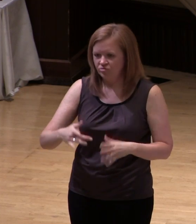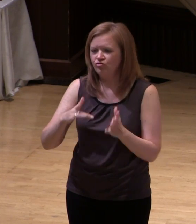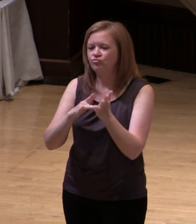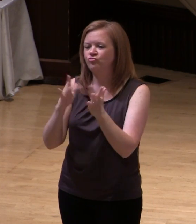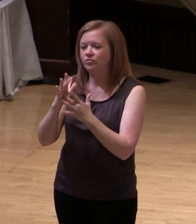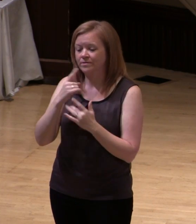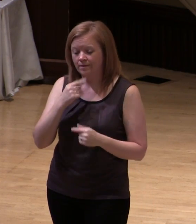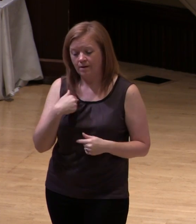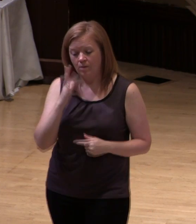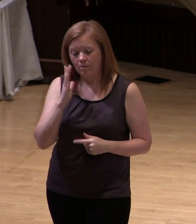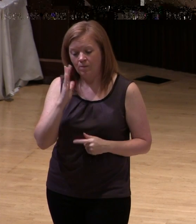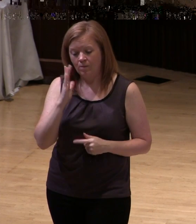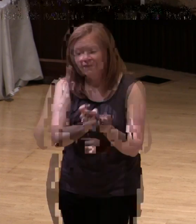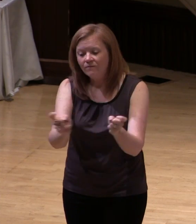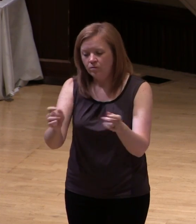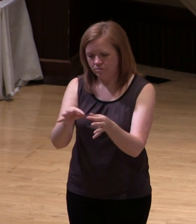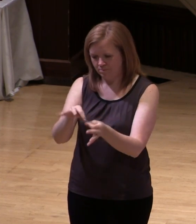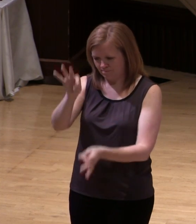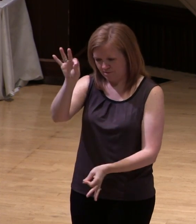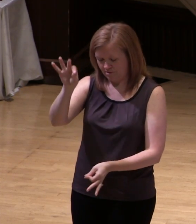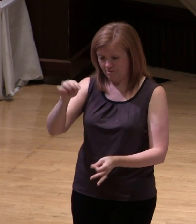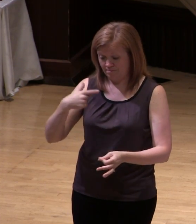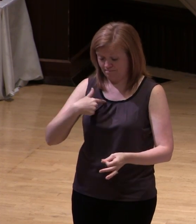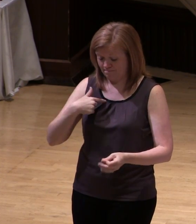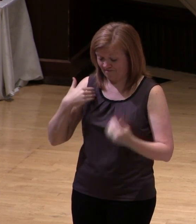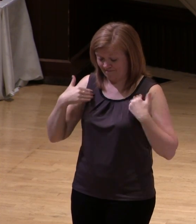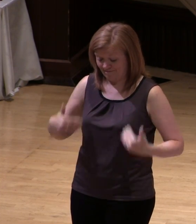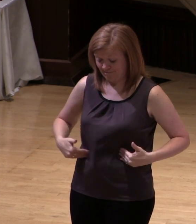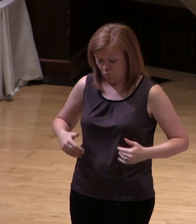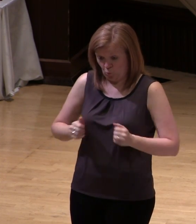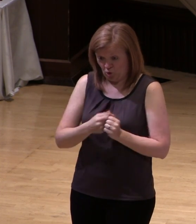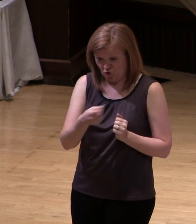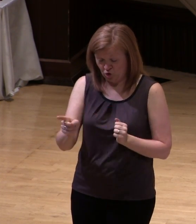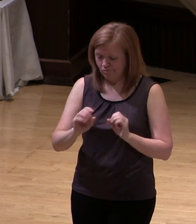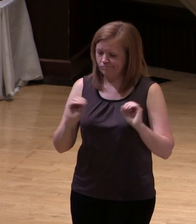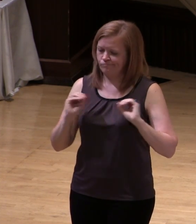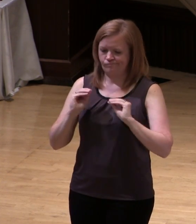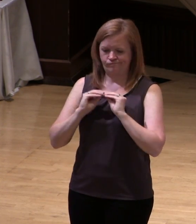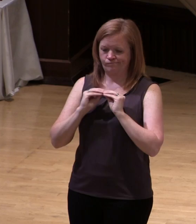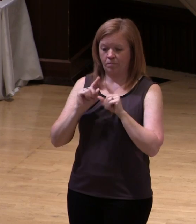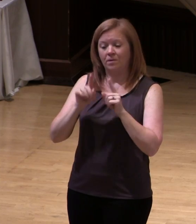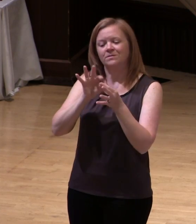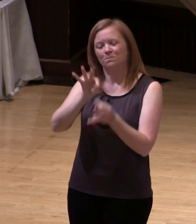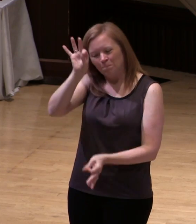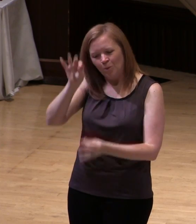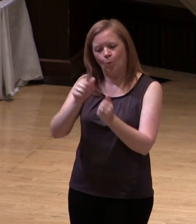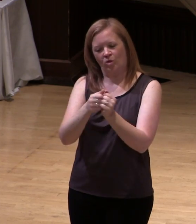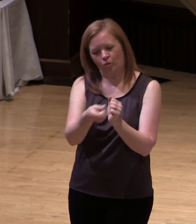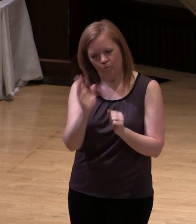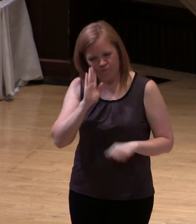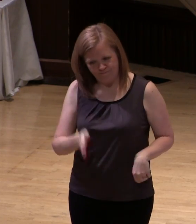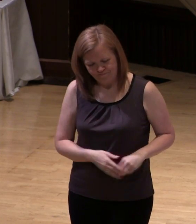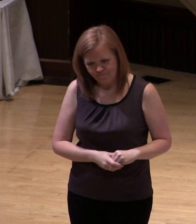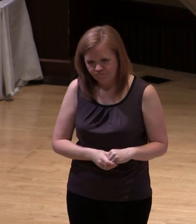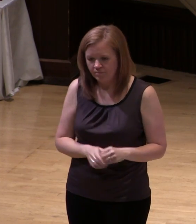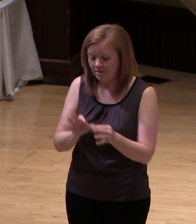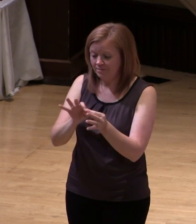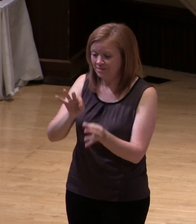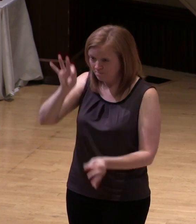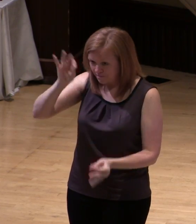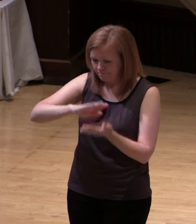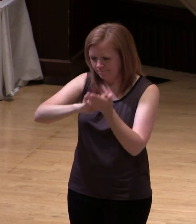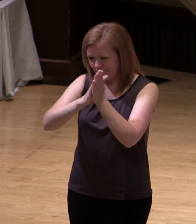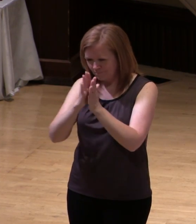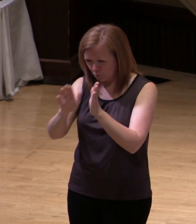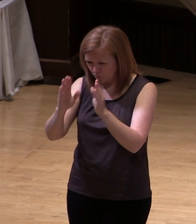give you the Spirit. I physically won't be with you, but the Spirit will be with you. The Spirit will be your